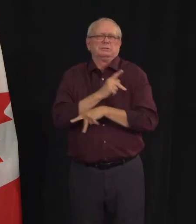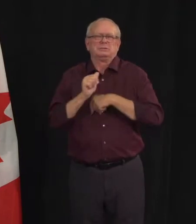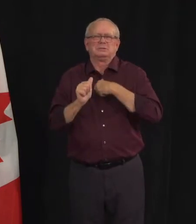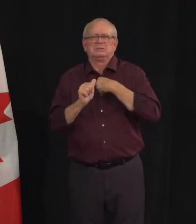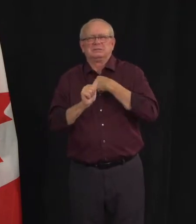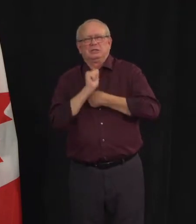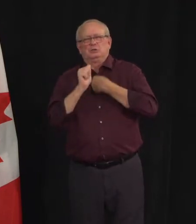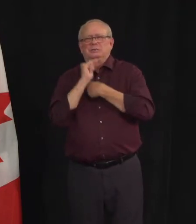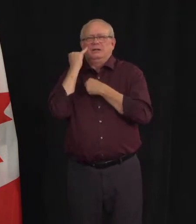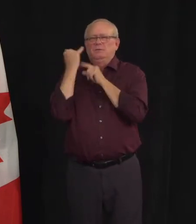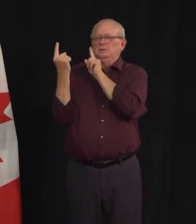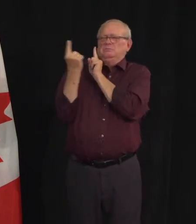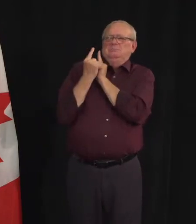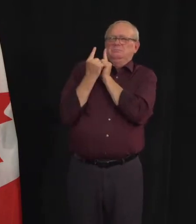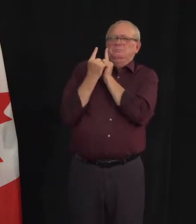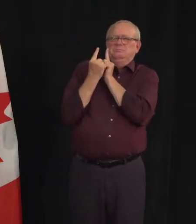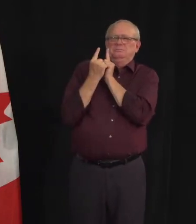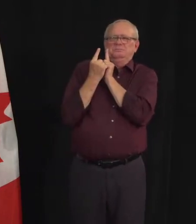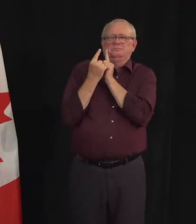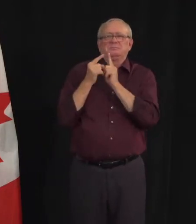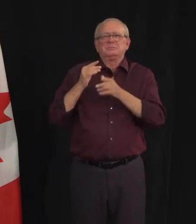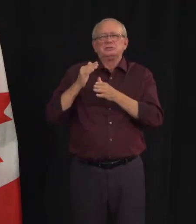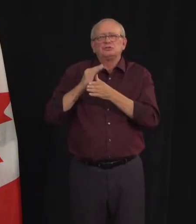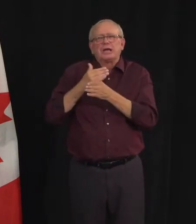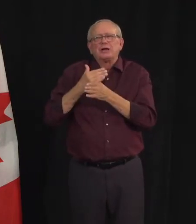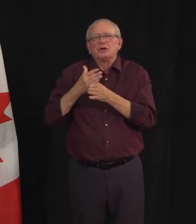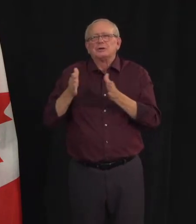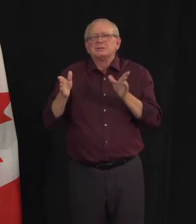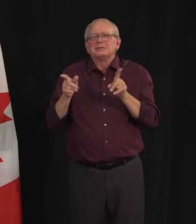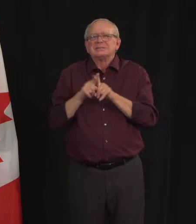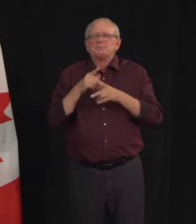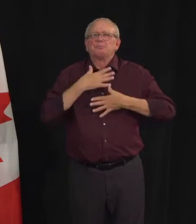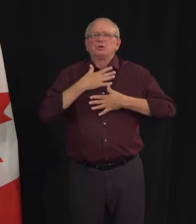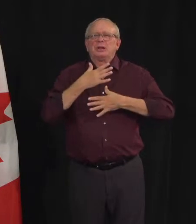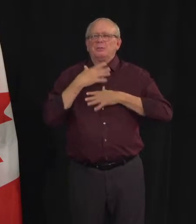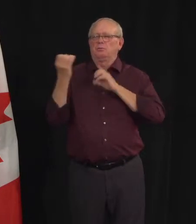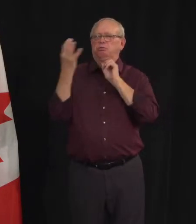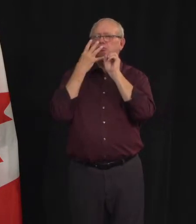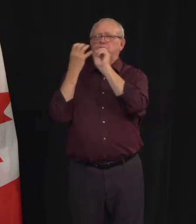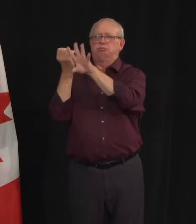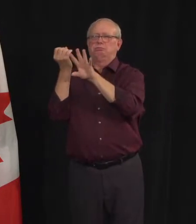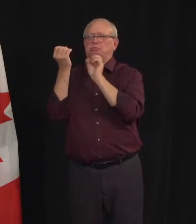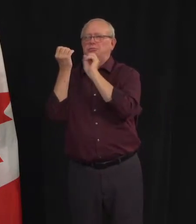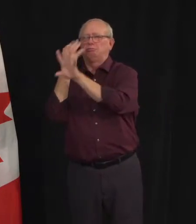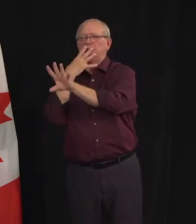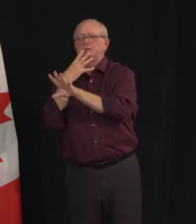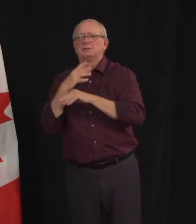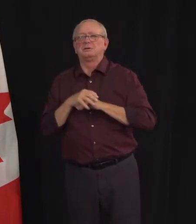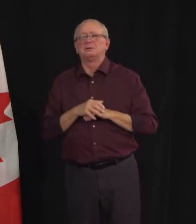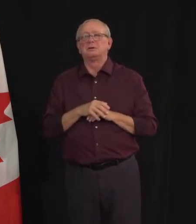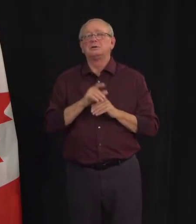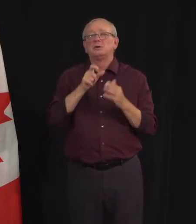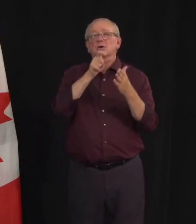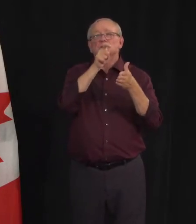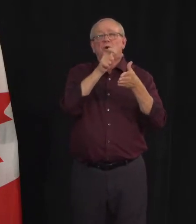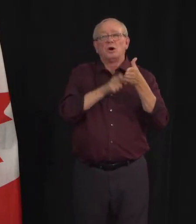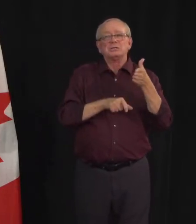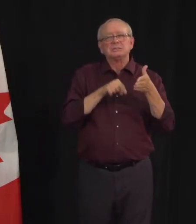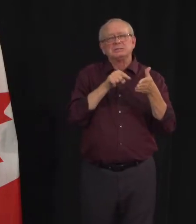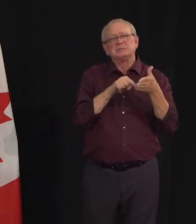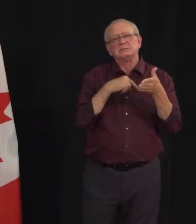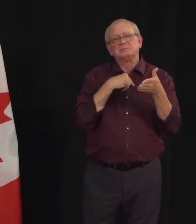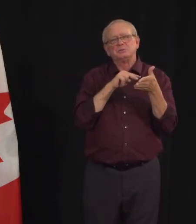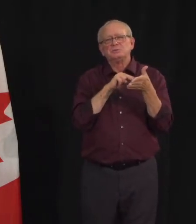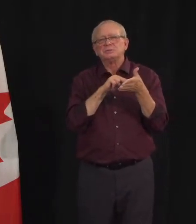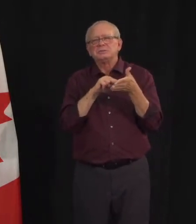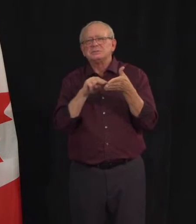face-to-face contact with someone. So it's my understanding, again, from reading the original article, based on how I interpreted it as a physician